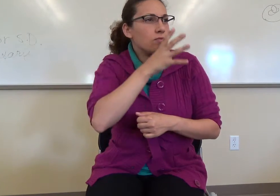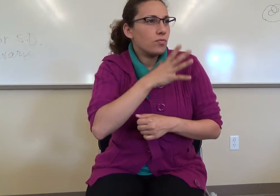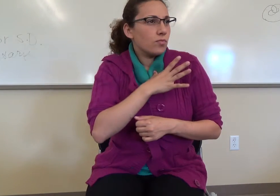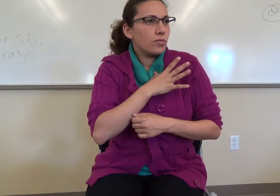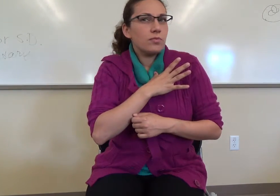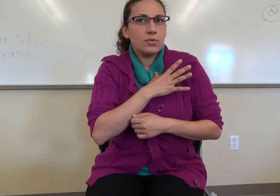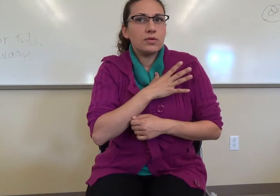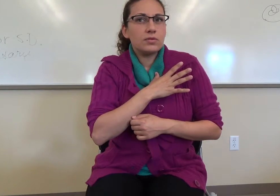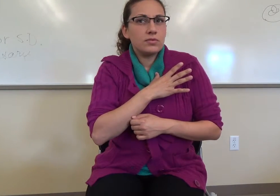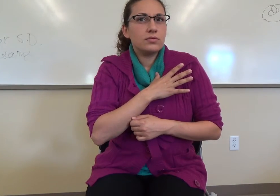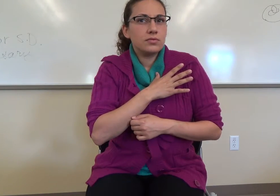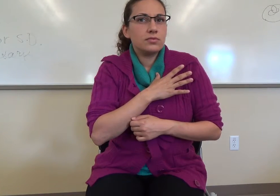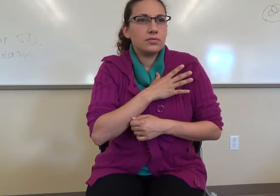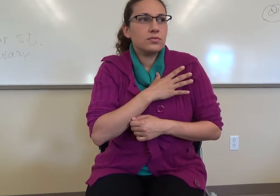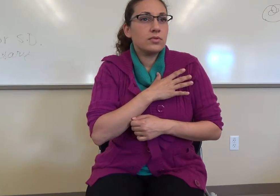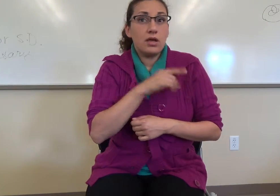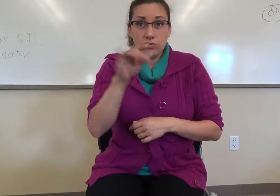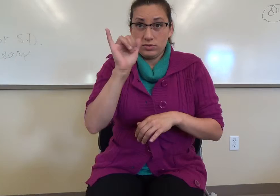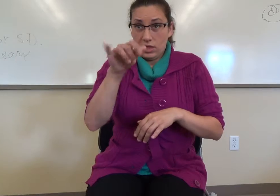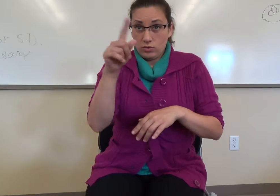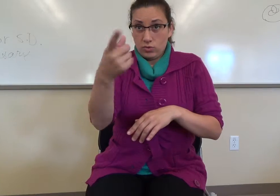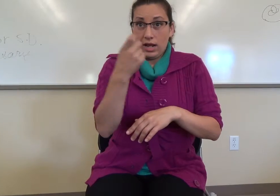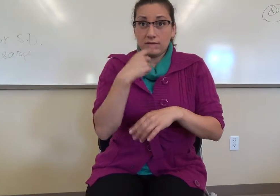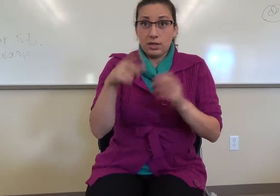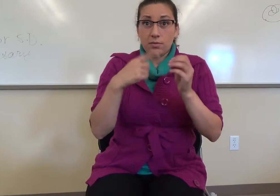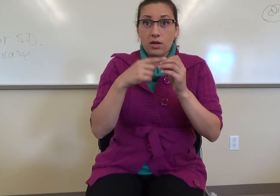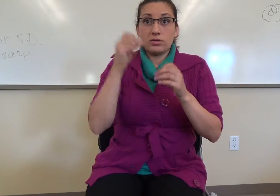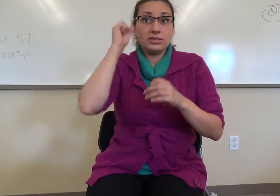before. Sandra, is that what you were going to say?